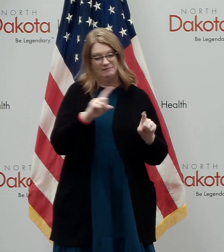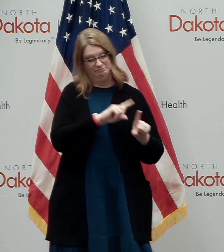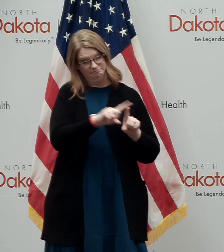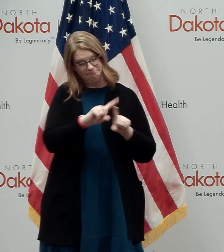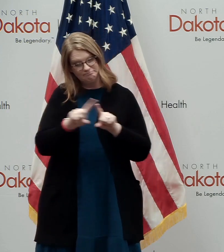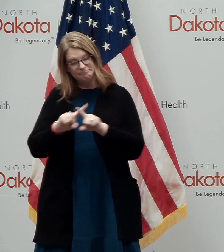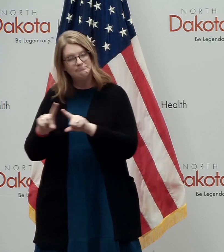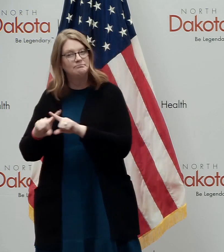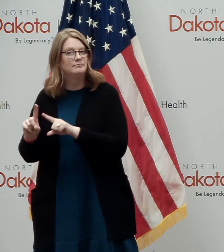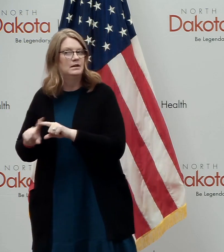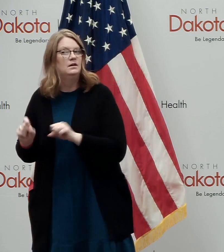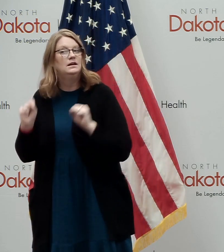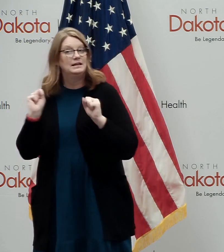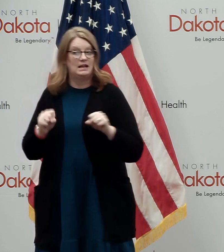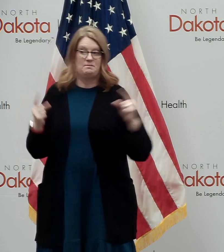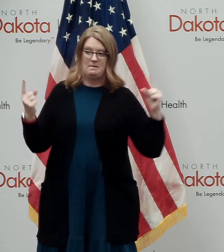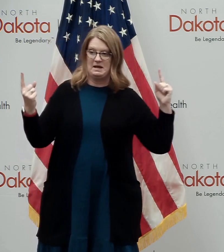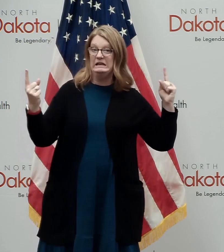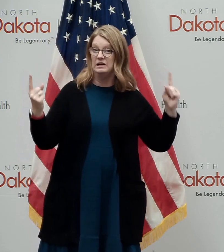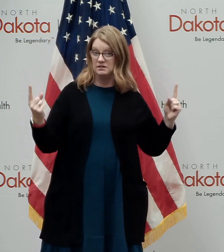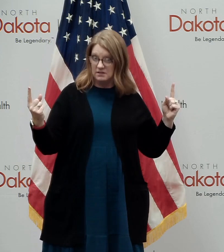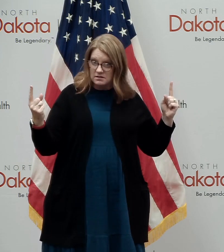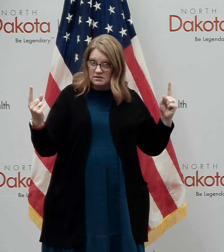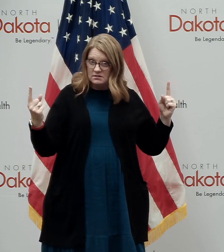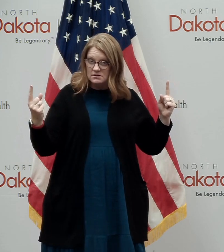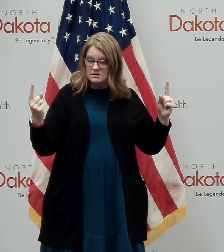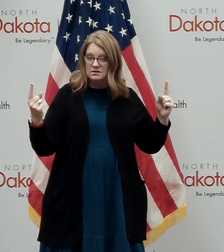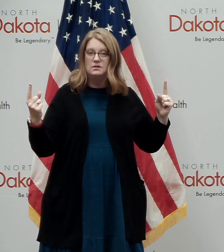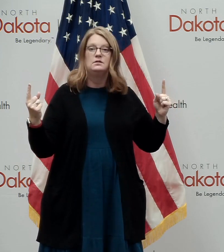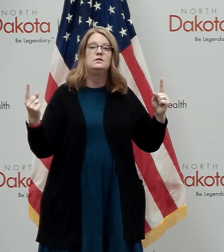You can do that by maintaining distance. You can do that by